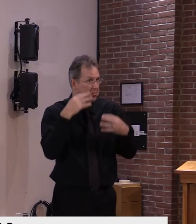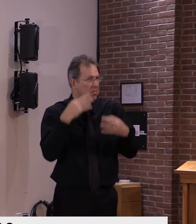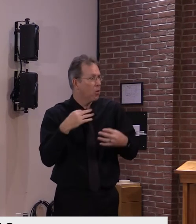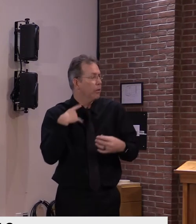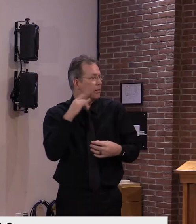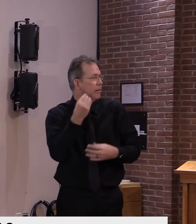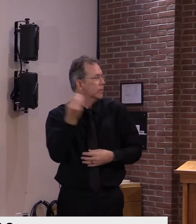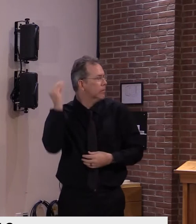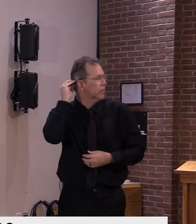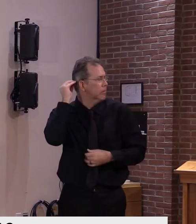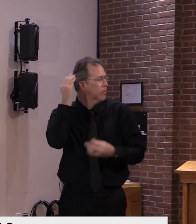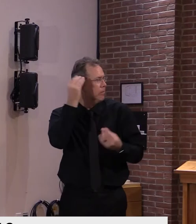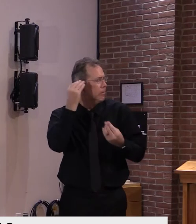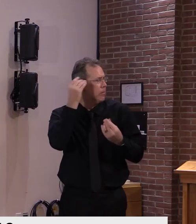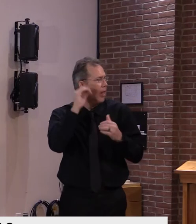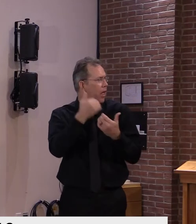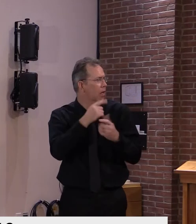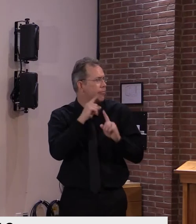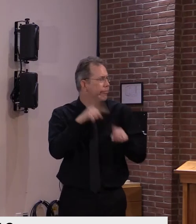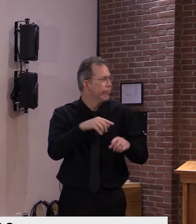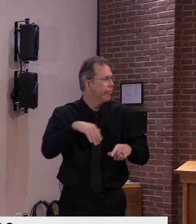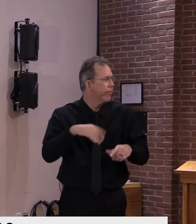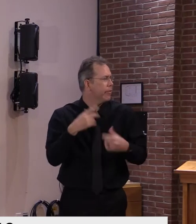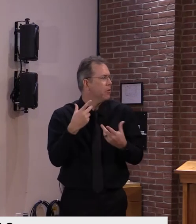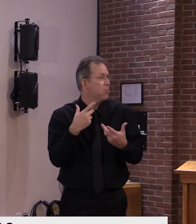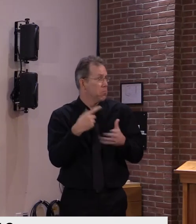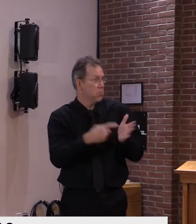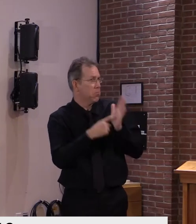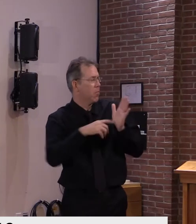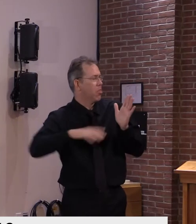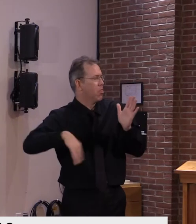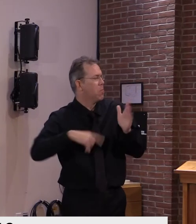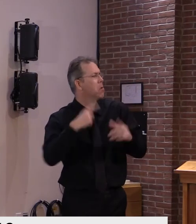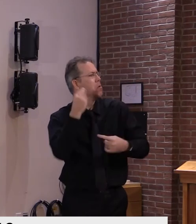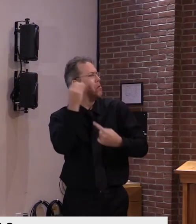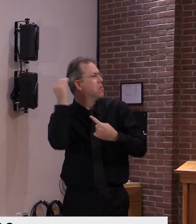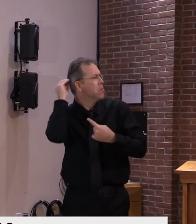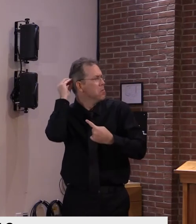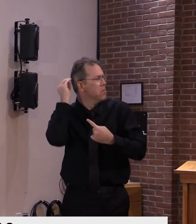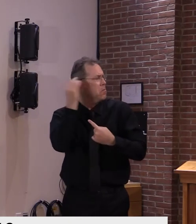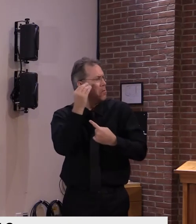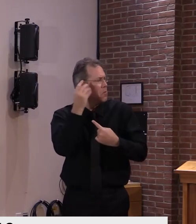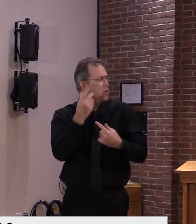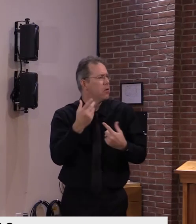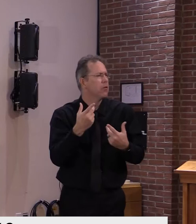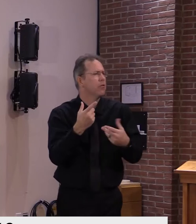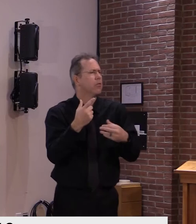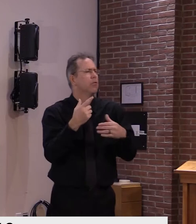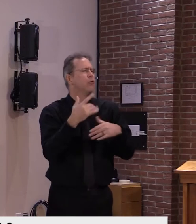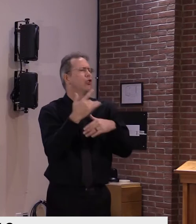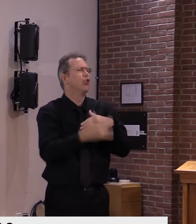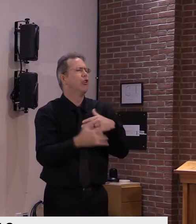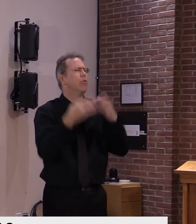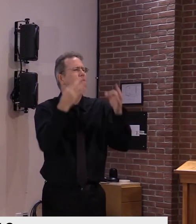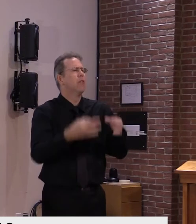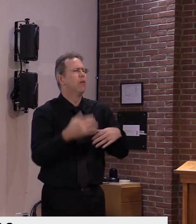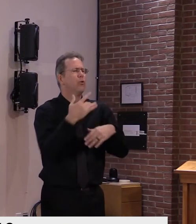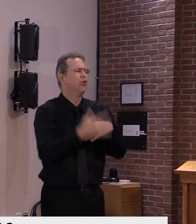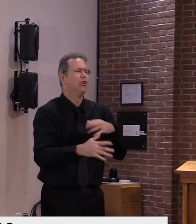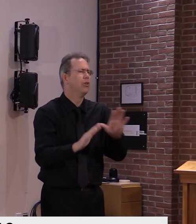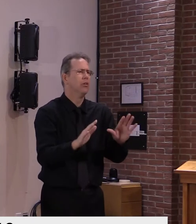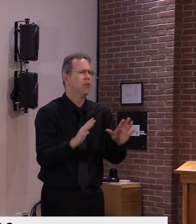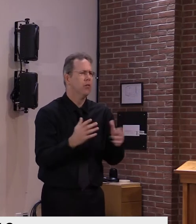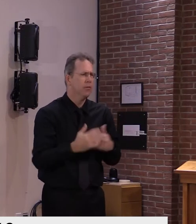different. But again, I think it's so early in the game to be talking about those things. I really do think we need to see